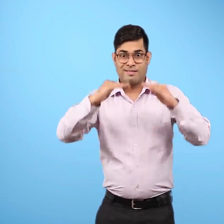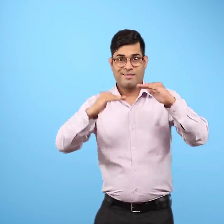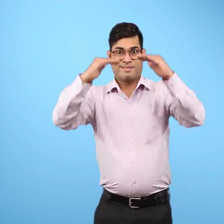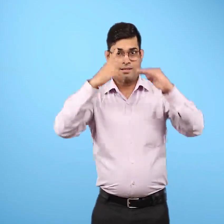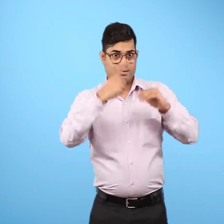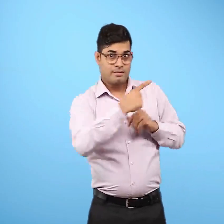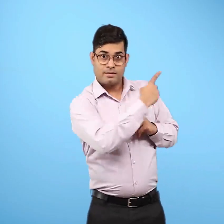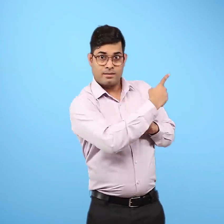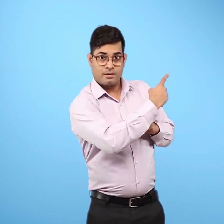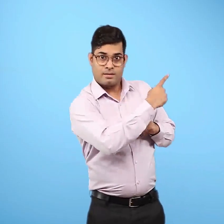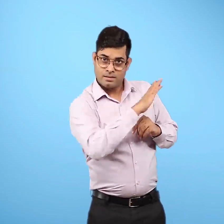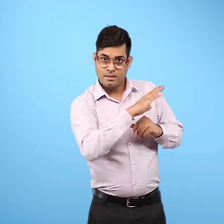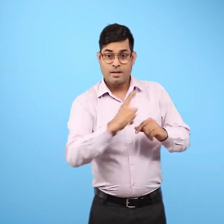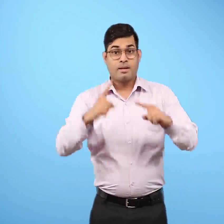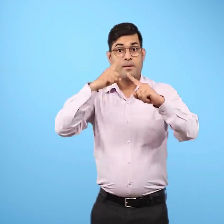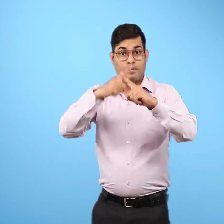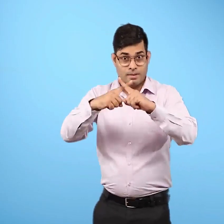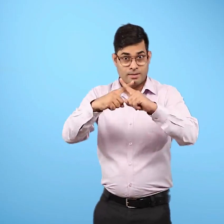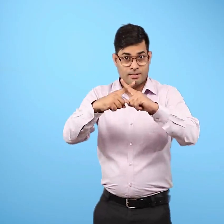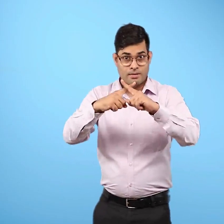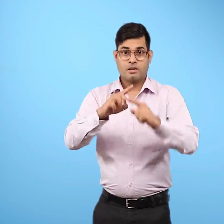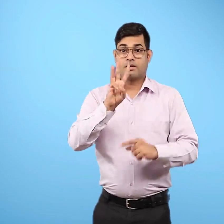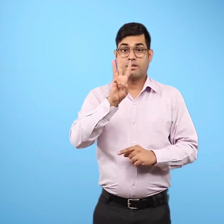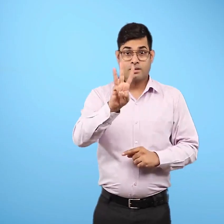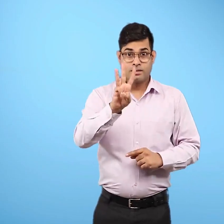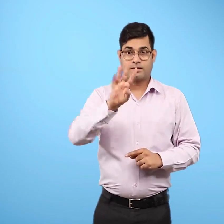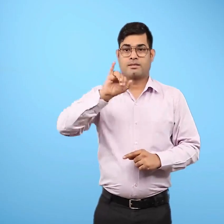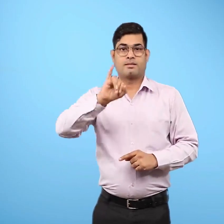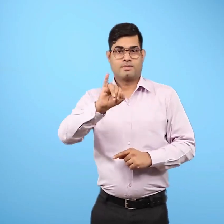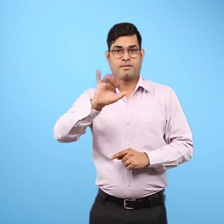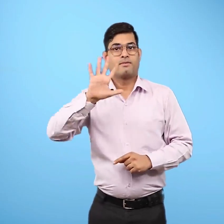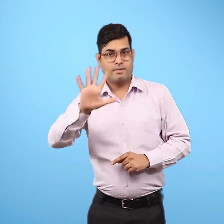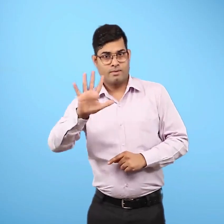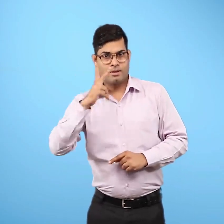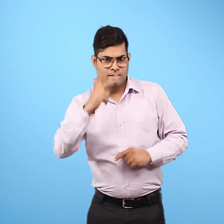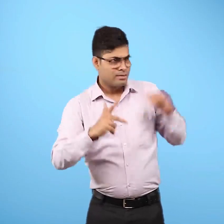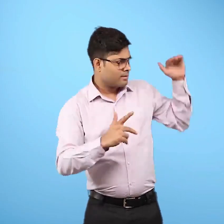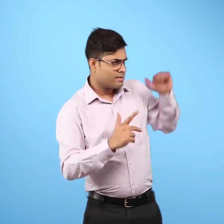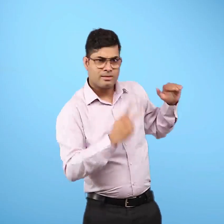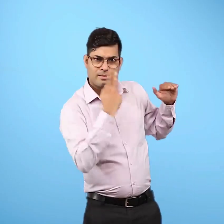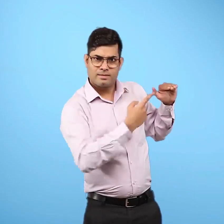top, and that is to be multiplied by 365, which is written in the next row.